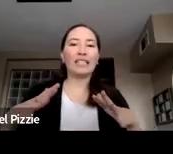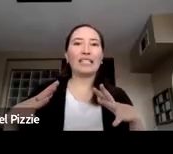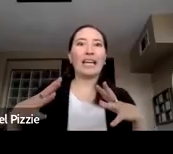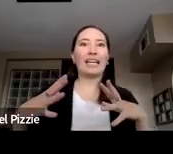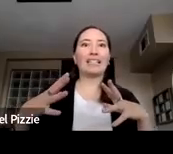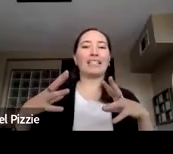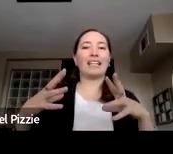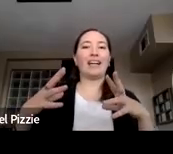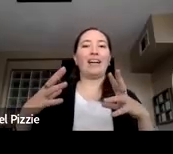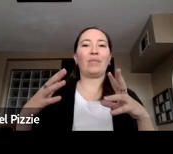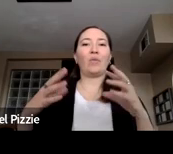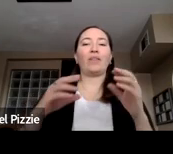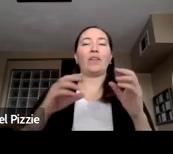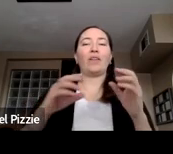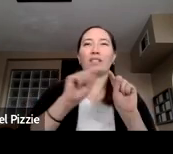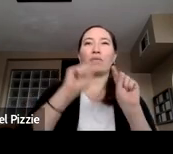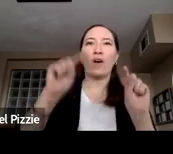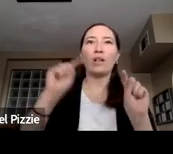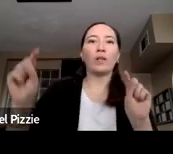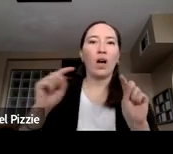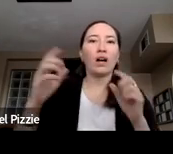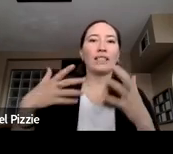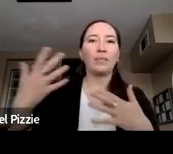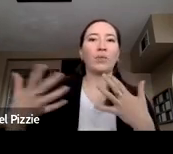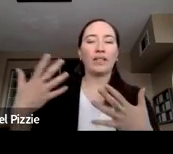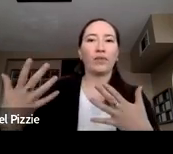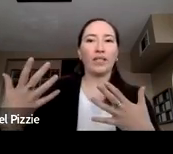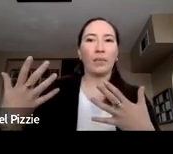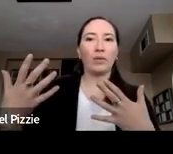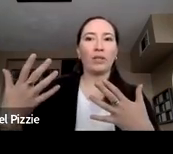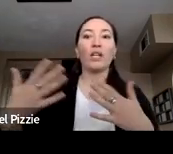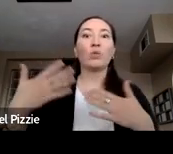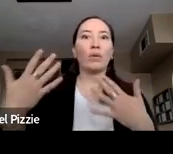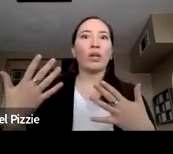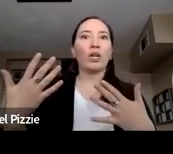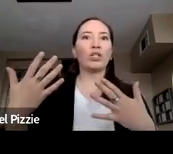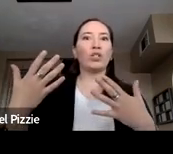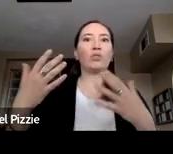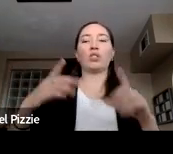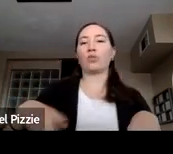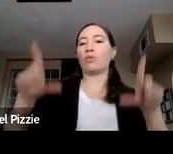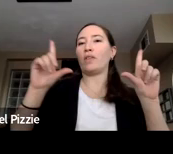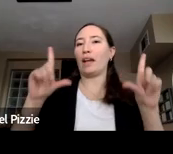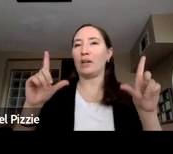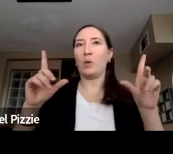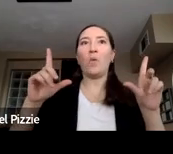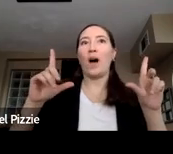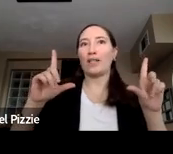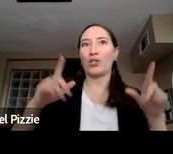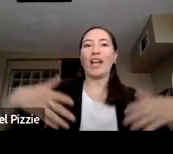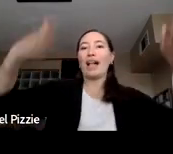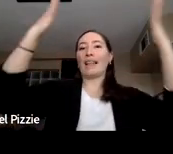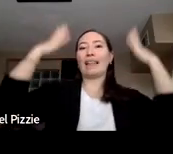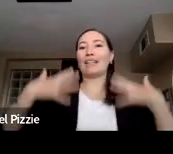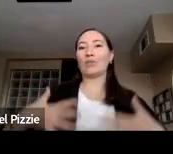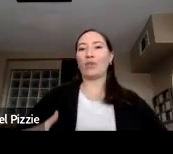to facilitate you all not having to follow along as I'm doing different demos. So I would encourage you to just sort of like